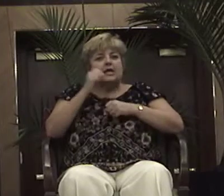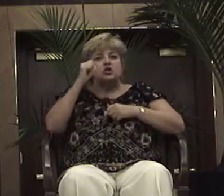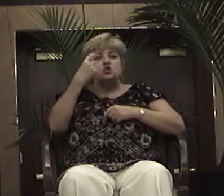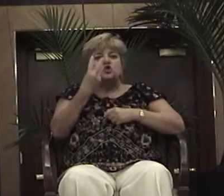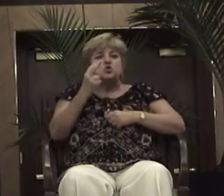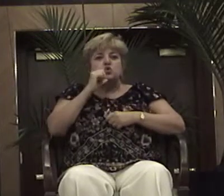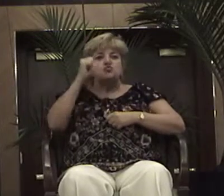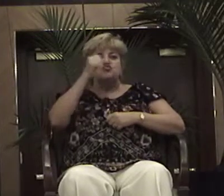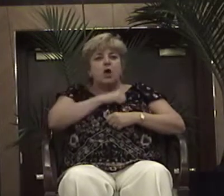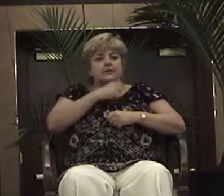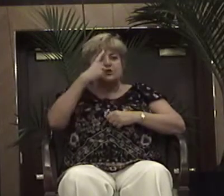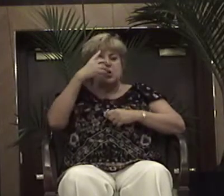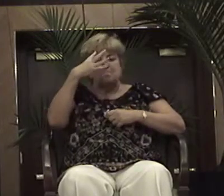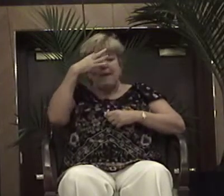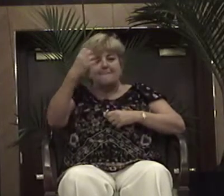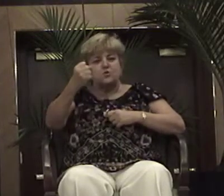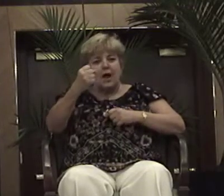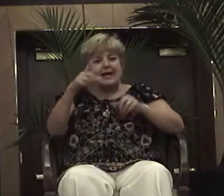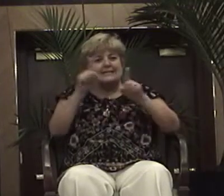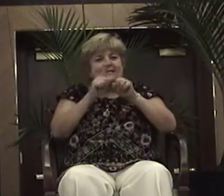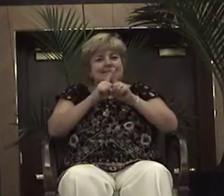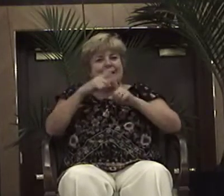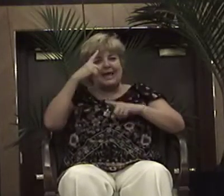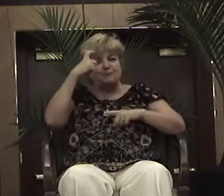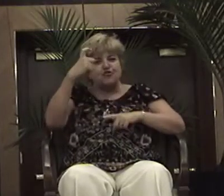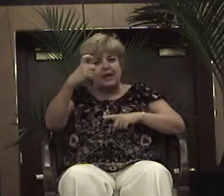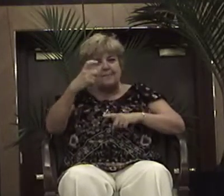and go see them, and every Monday change the symptoms.